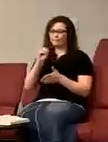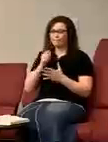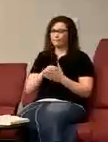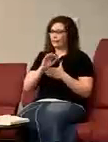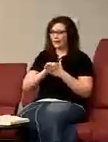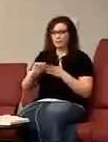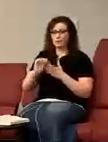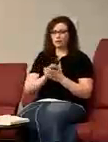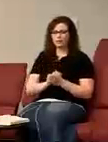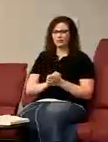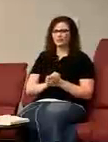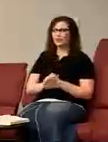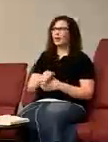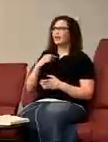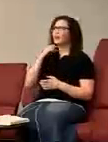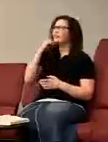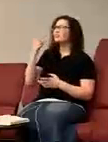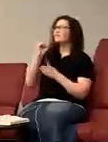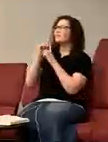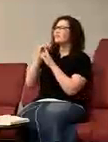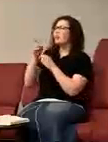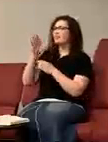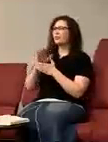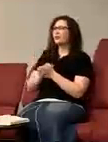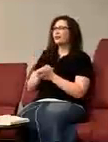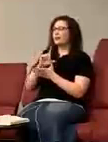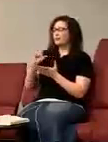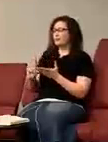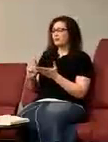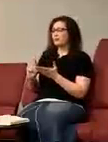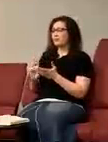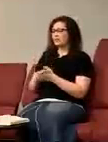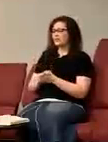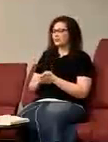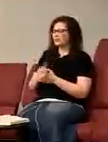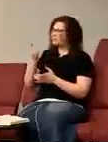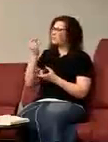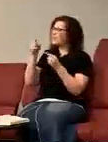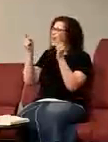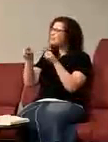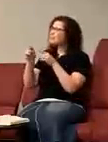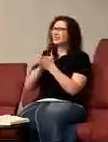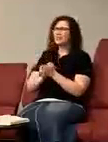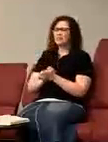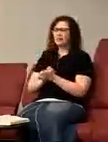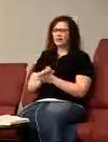on? I did pray, and I thought, well, God gave me this car. And so I'm driving home, and my brother,